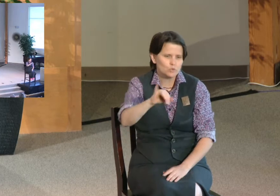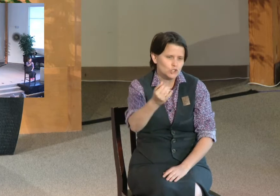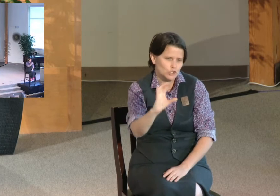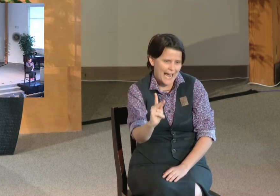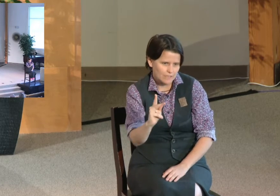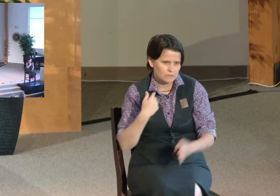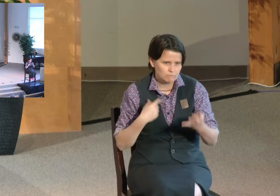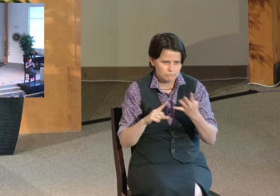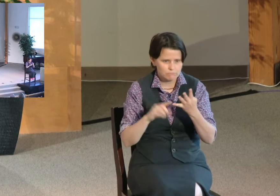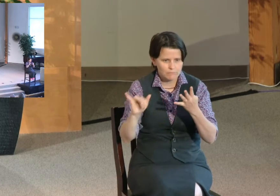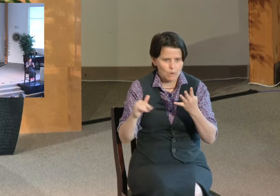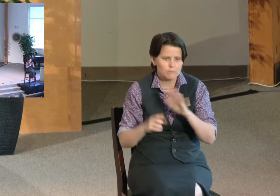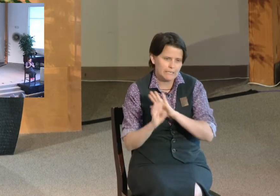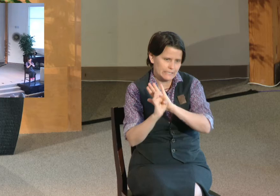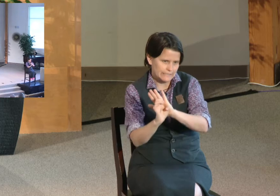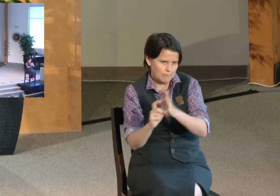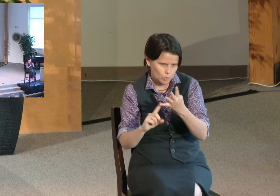at the base there,